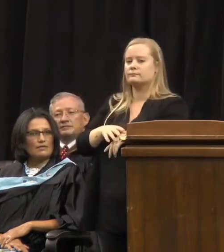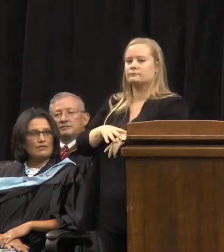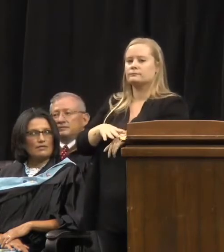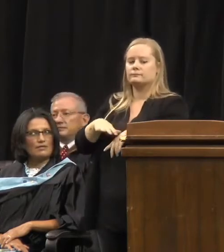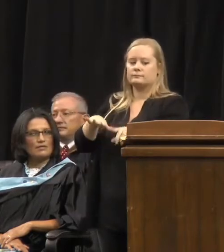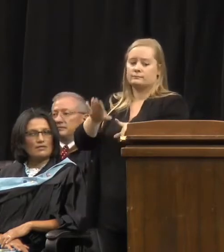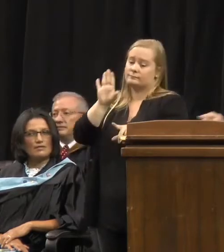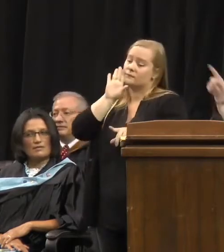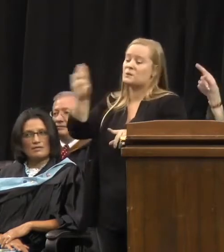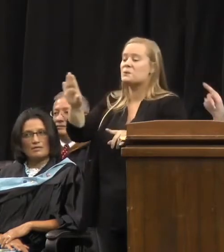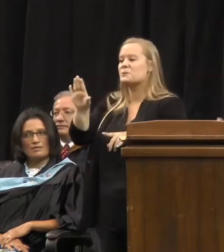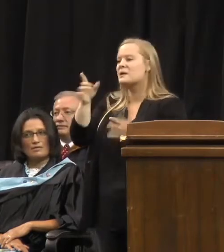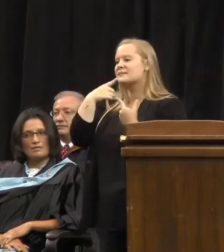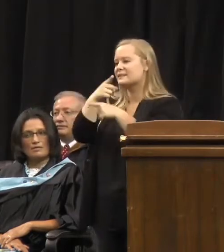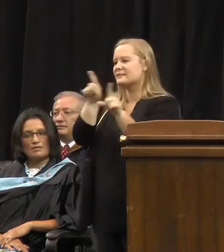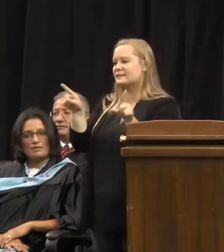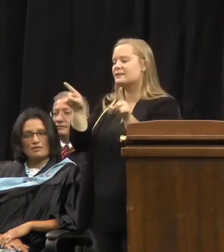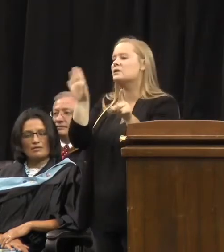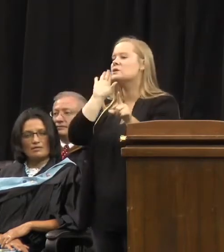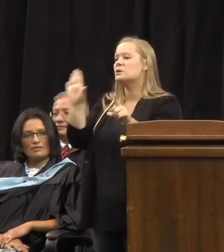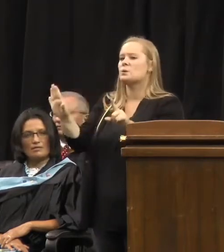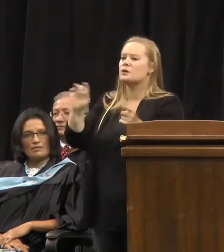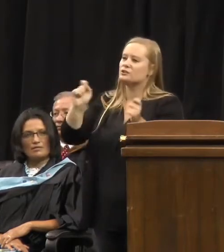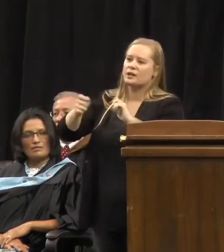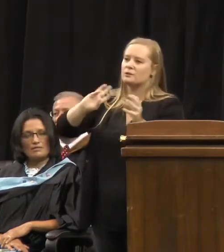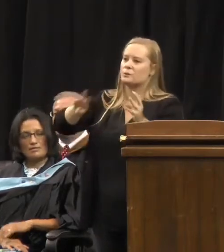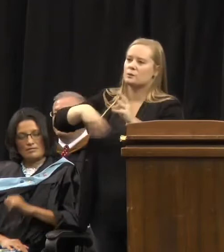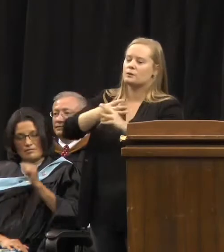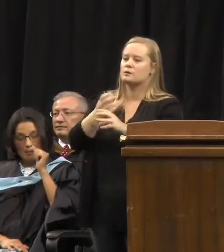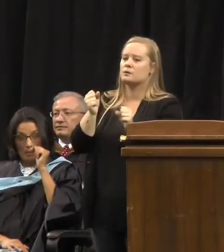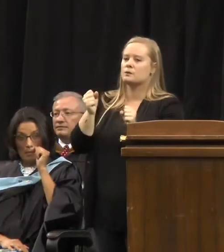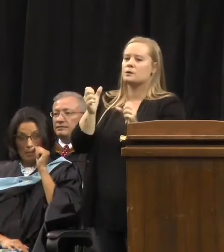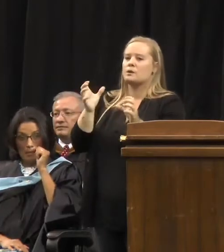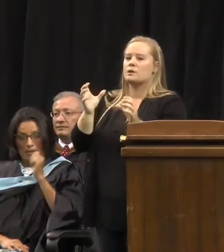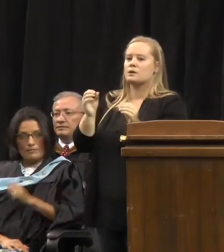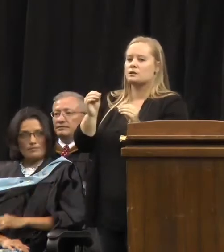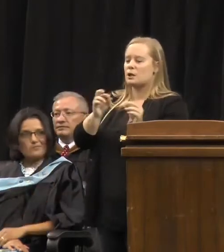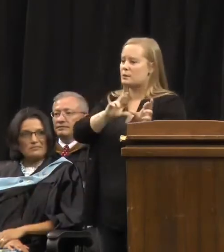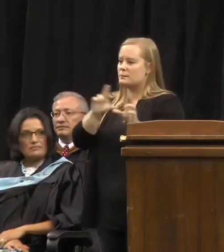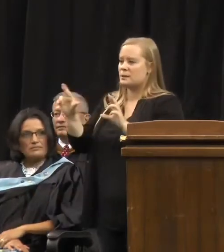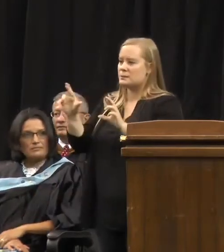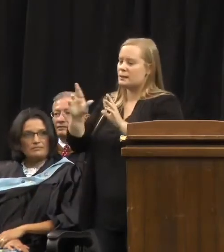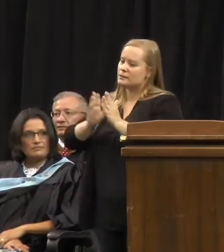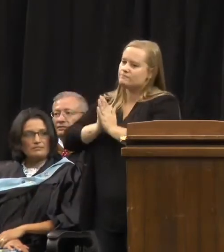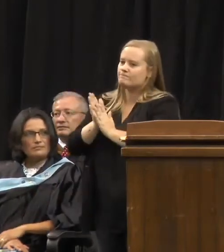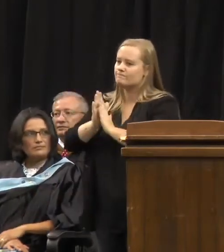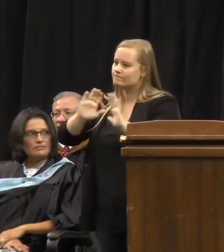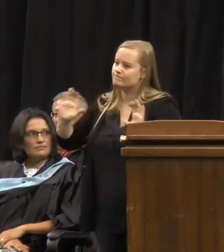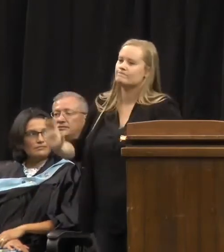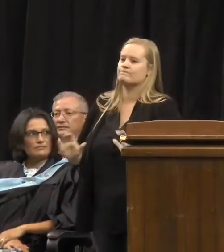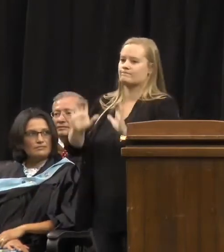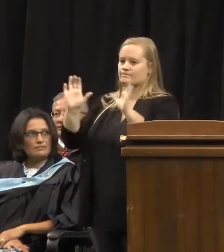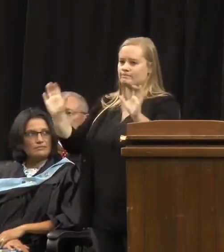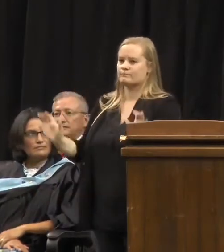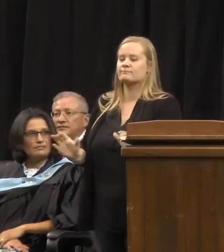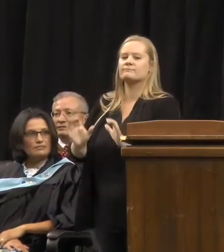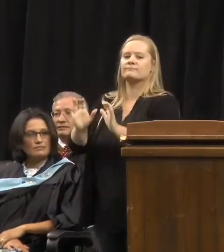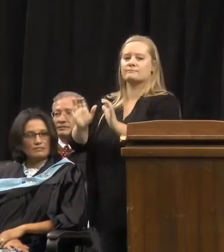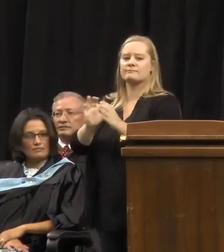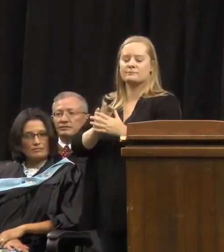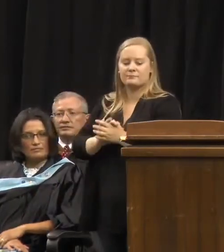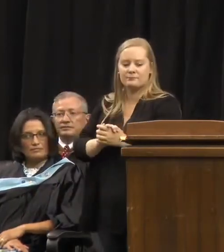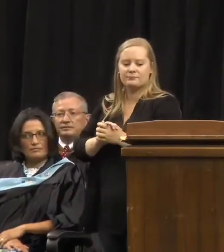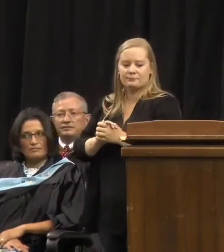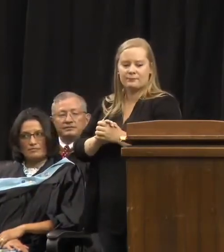98 1/4% guaranteed. Kid, you'll move mountains. So be your name Buxom or Bigsby or Bray or Mordecai, Ally, Val, Ellen